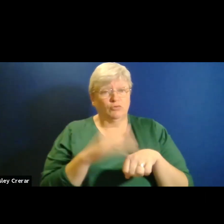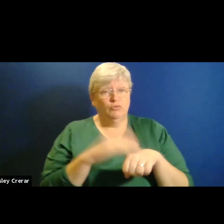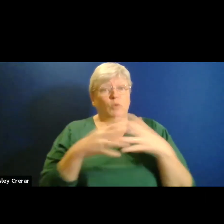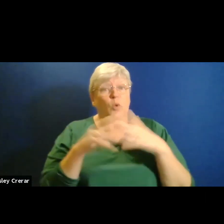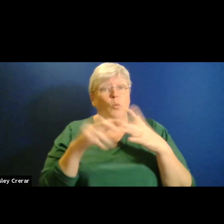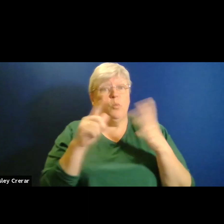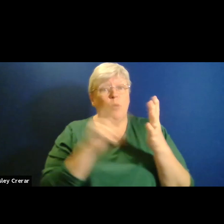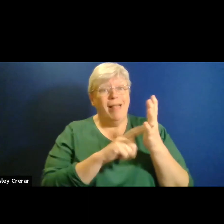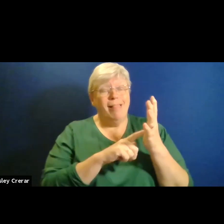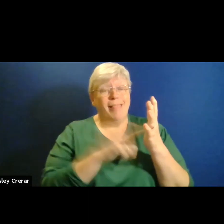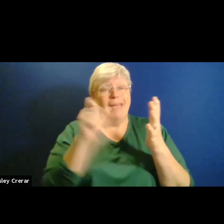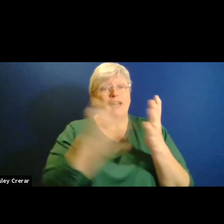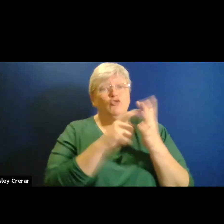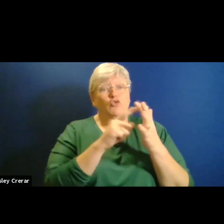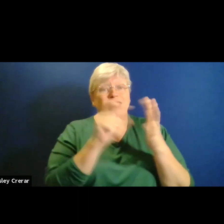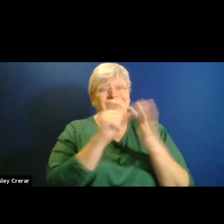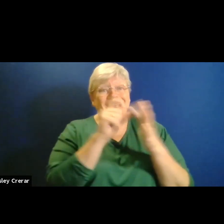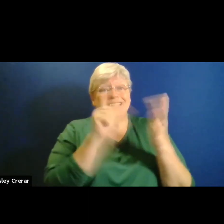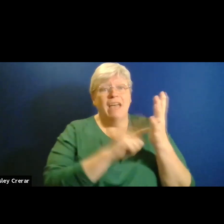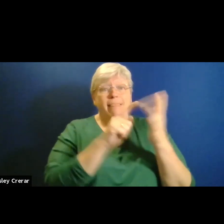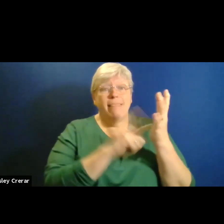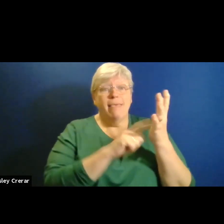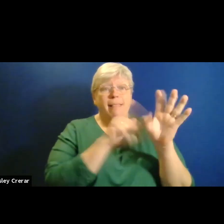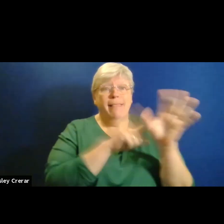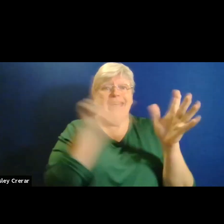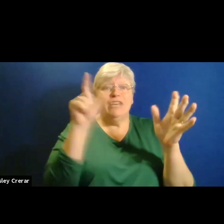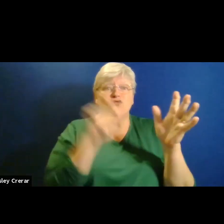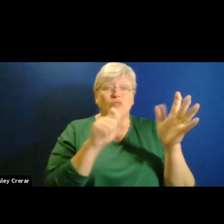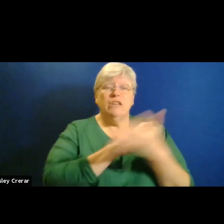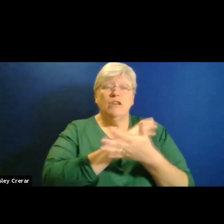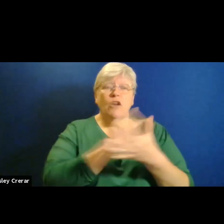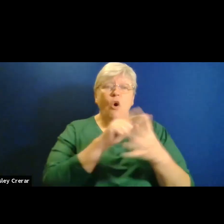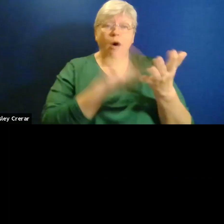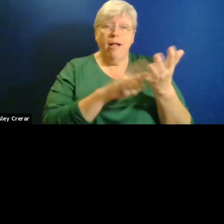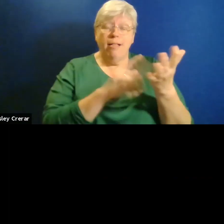Lily Greenall, without further ado. So you have a lovely evening and thank you very much for coming.